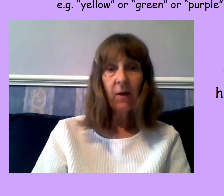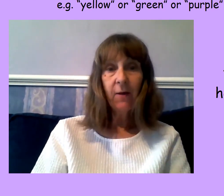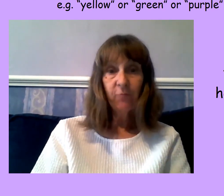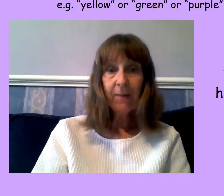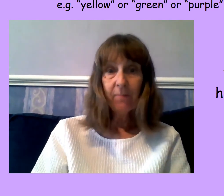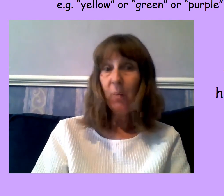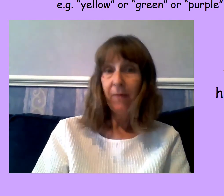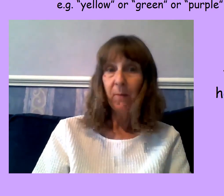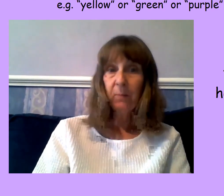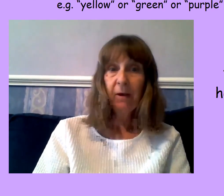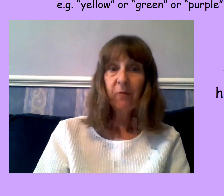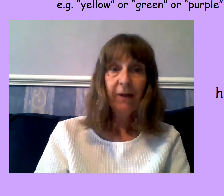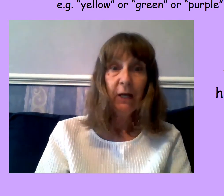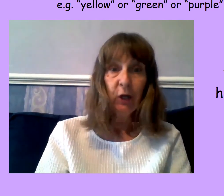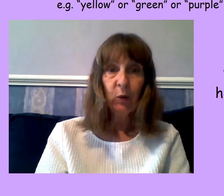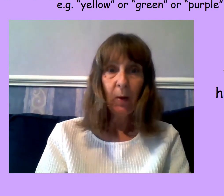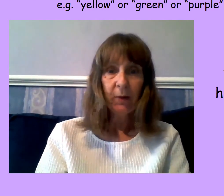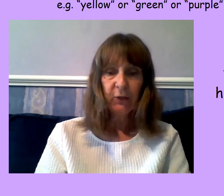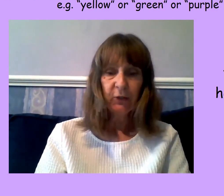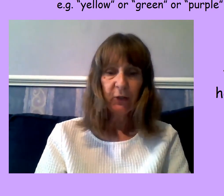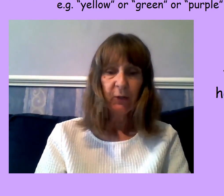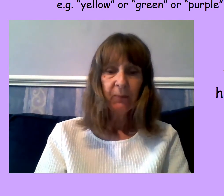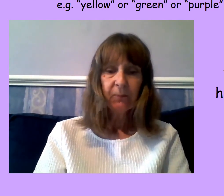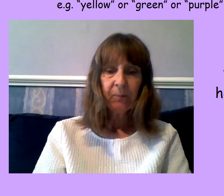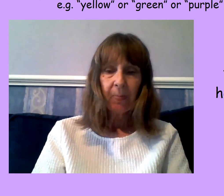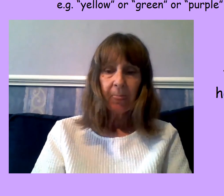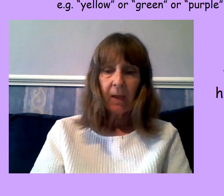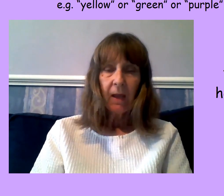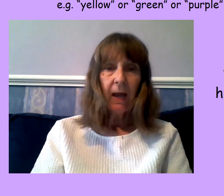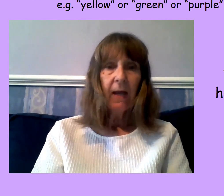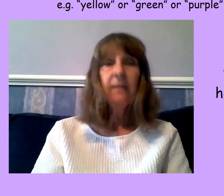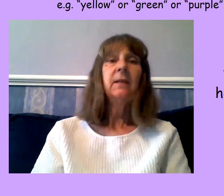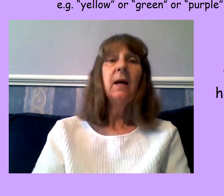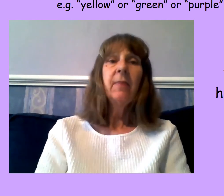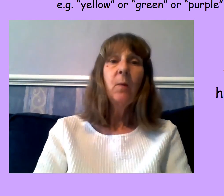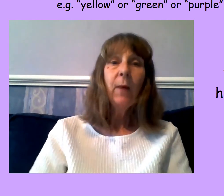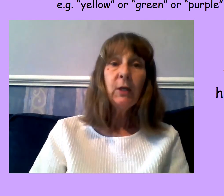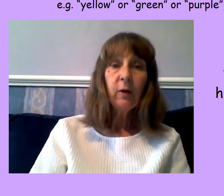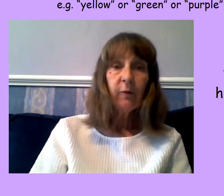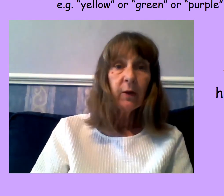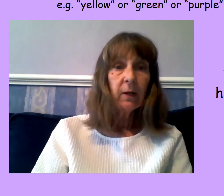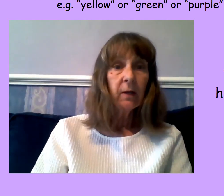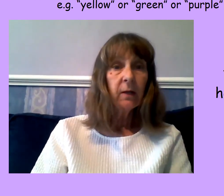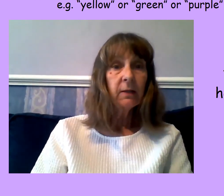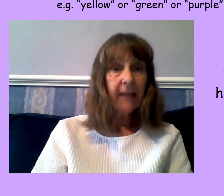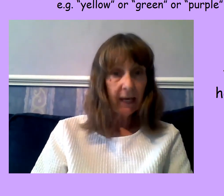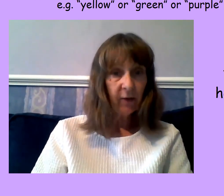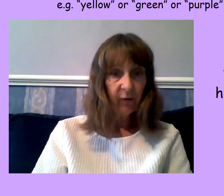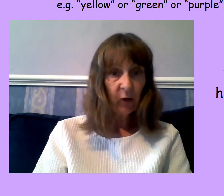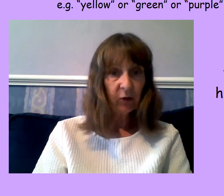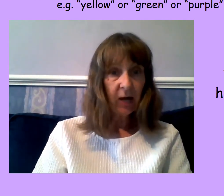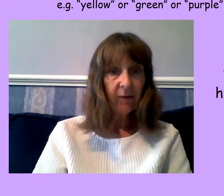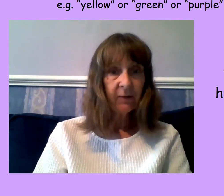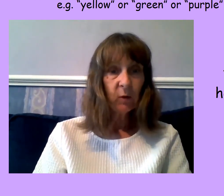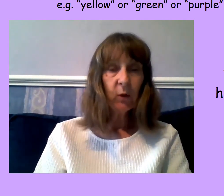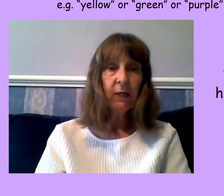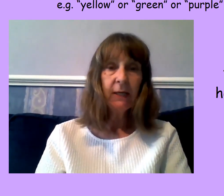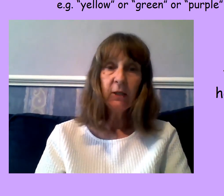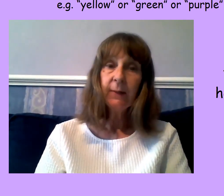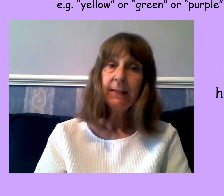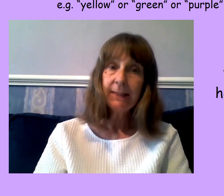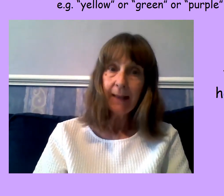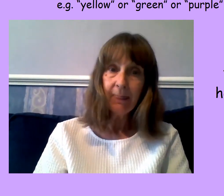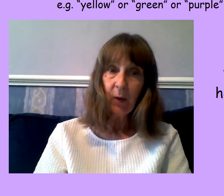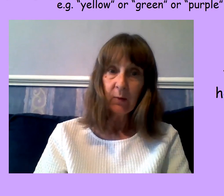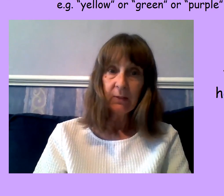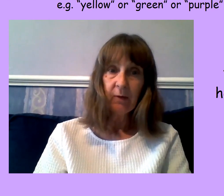and the sign rainbow. That would be a really good one to do. And then when you've taken the photographs, all you need to do